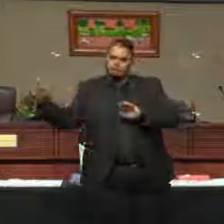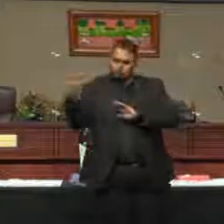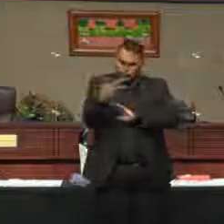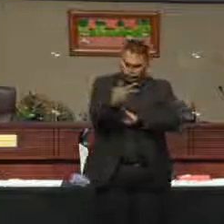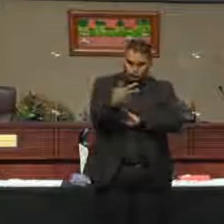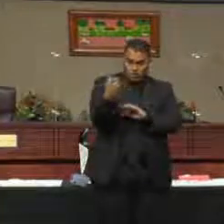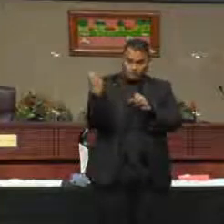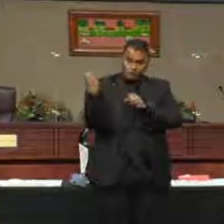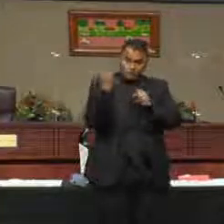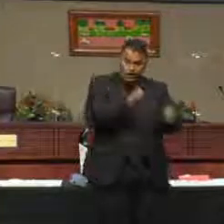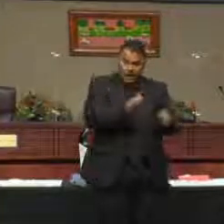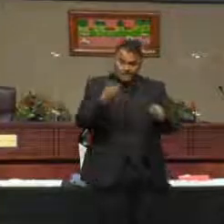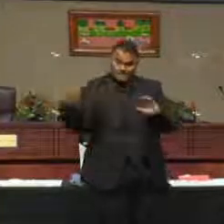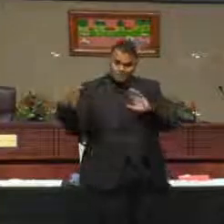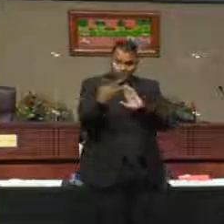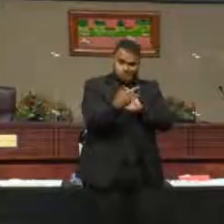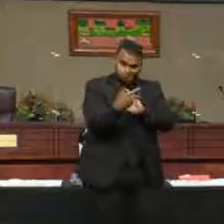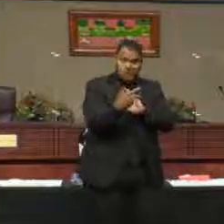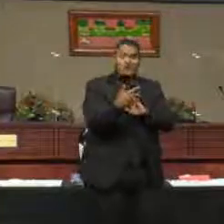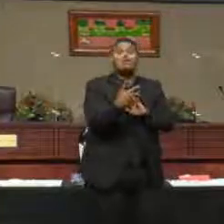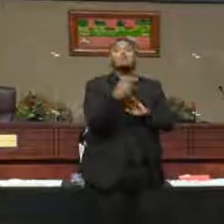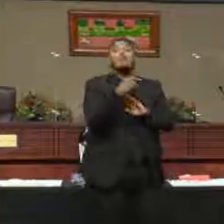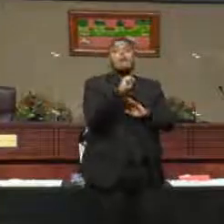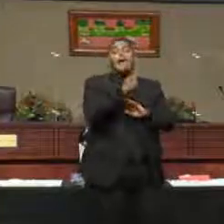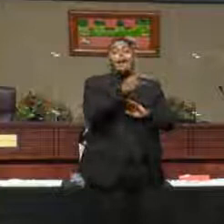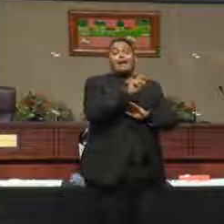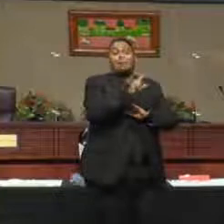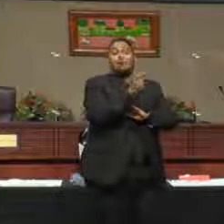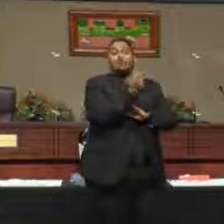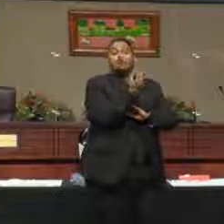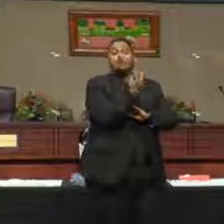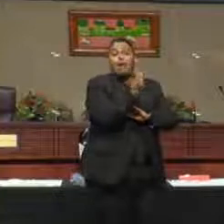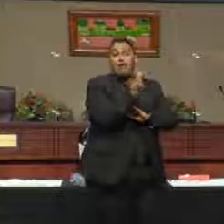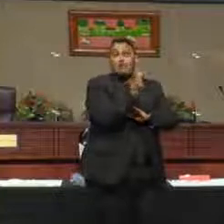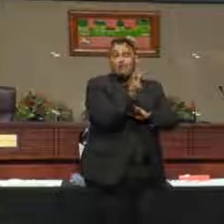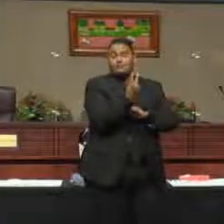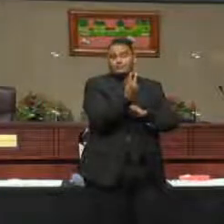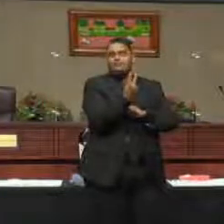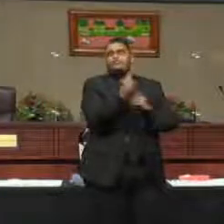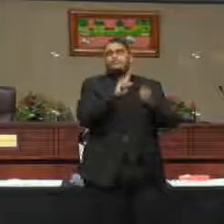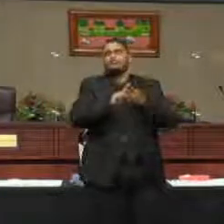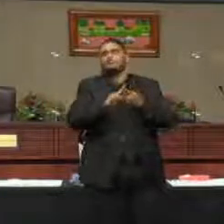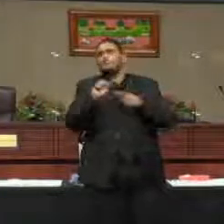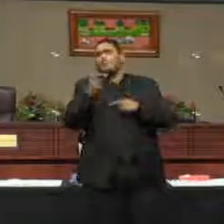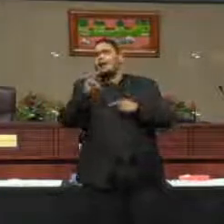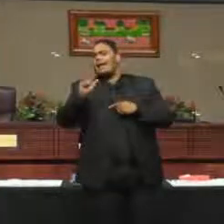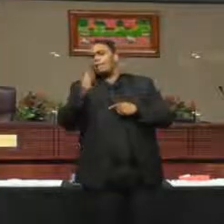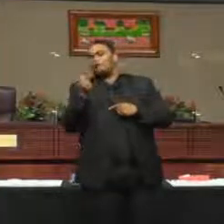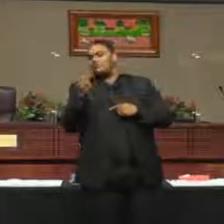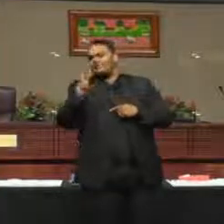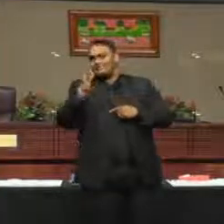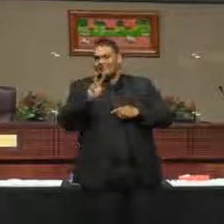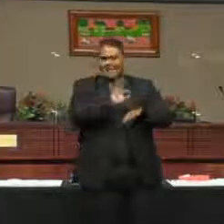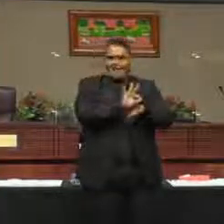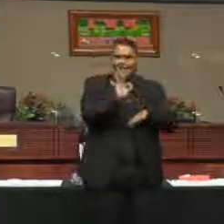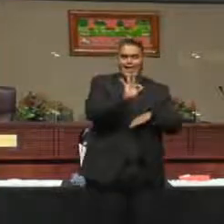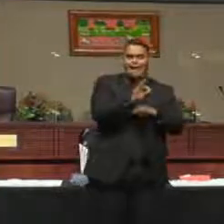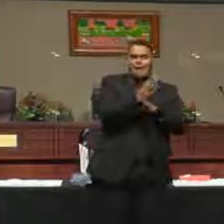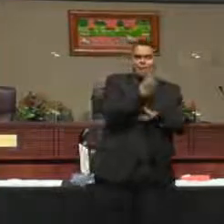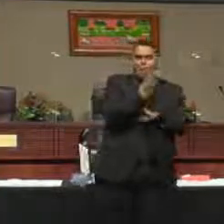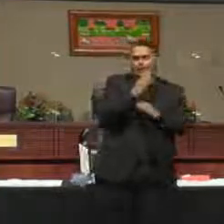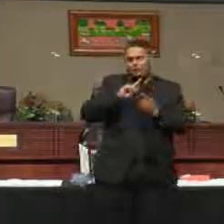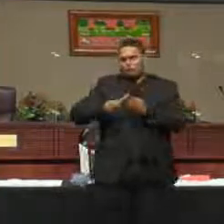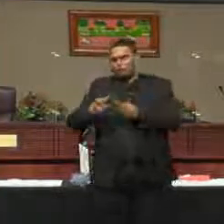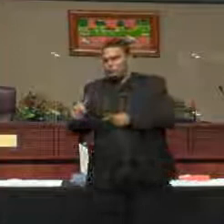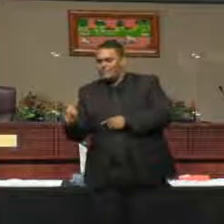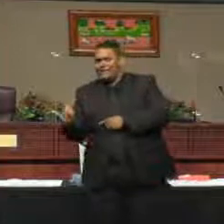Friday the 16th between the hours of 9 a.m. and 7 p.m. Appointments are available and preferred between the hours